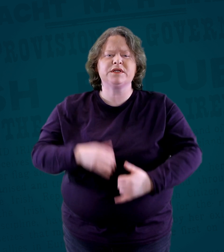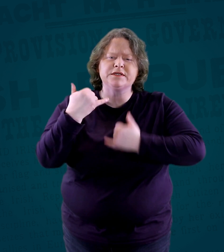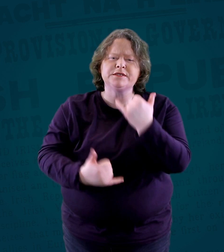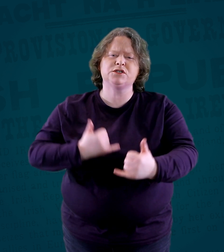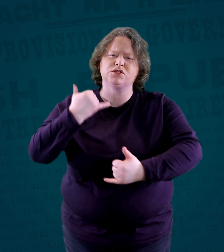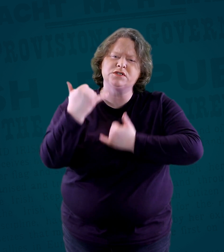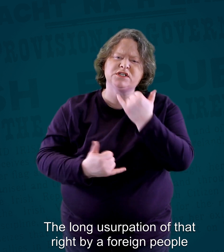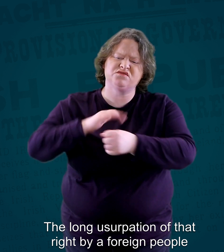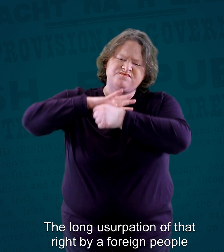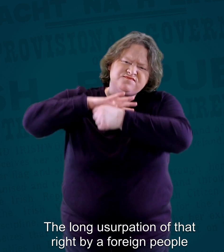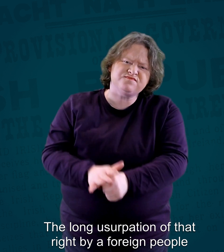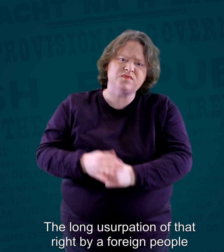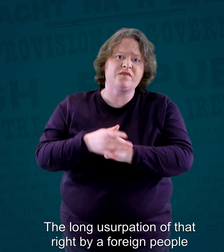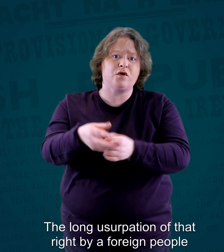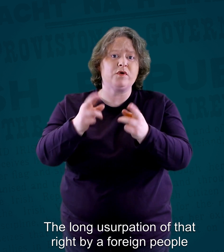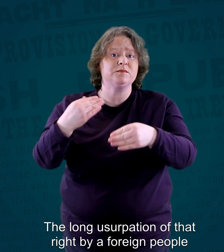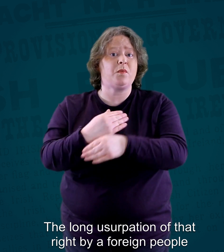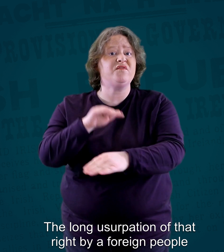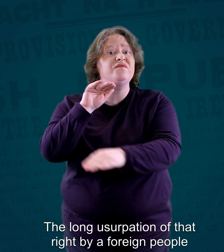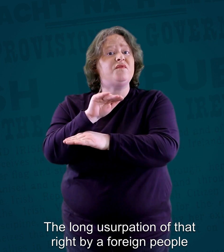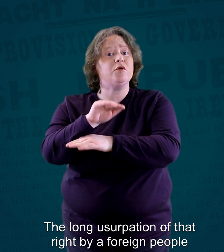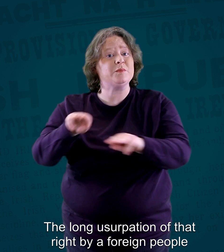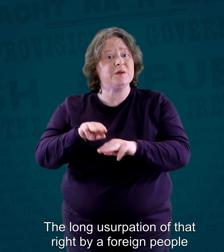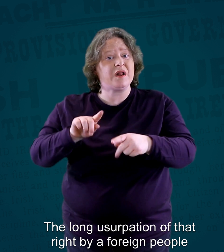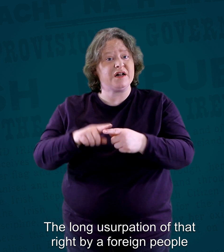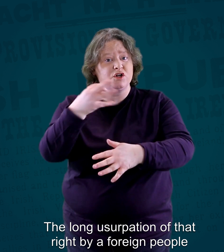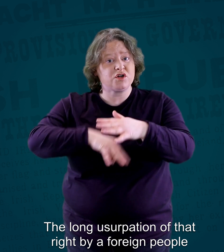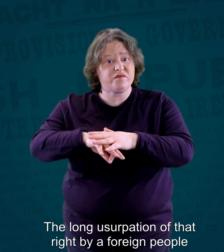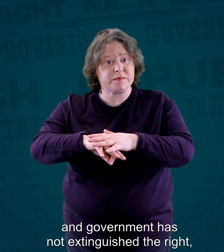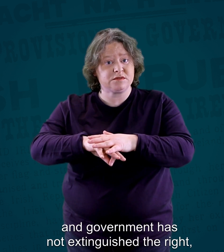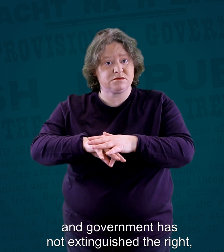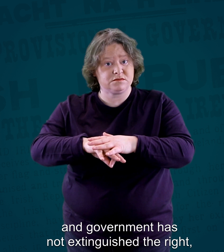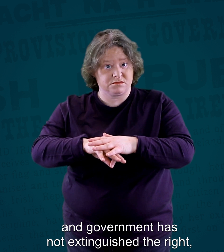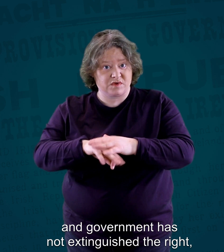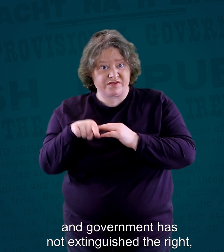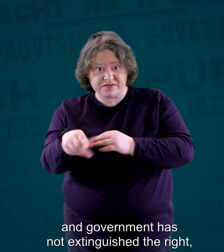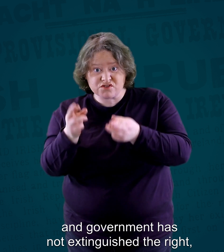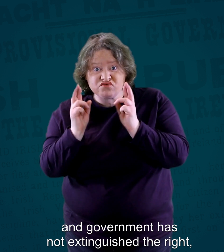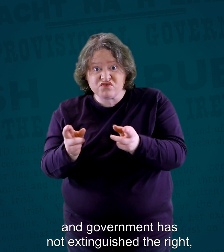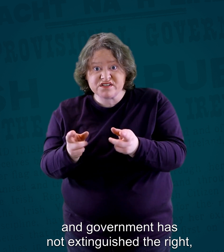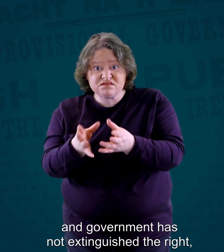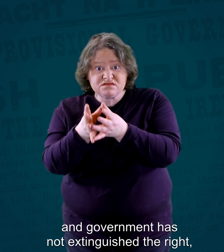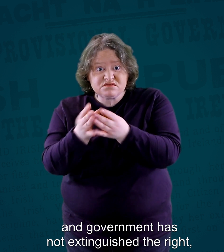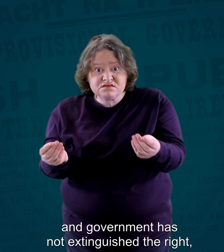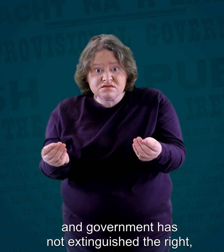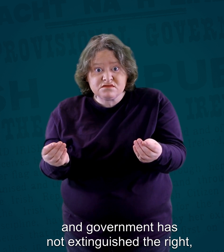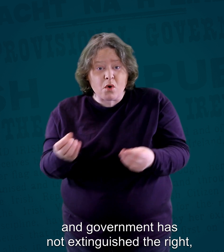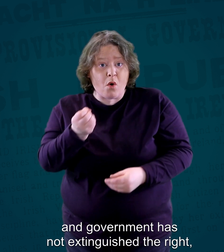The long usurpation of that right by a foreign people and government has not extinguished the right,